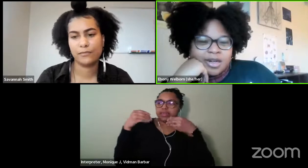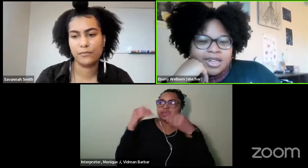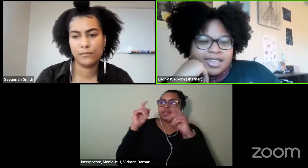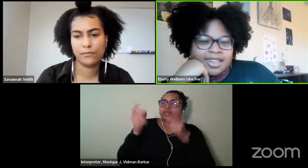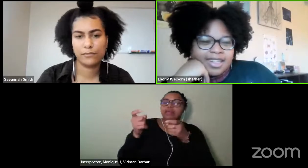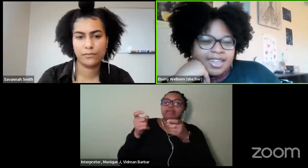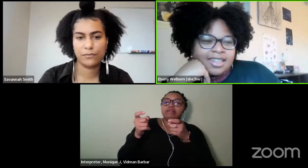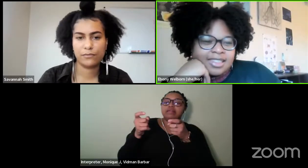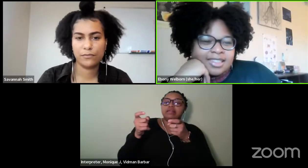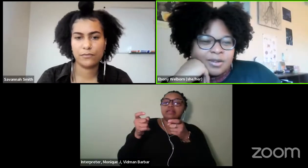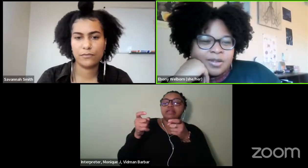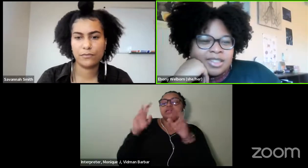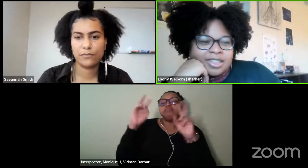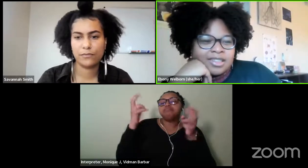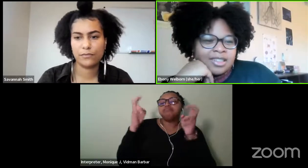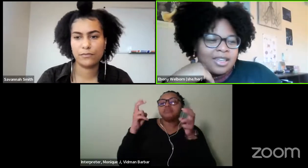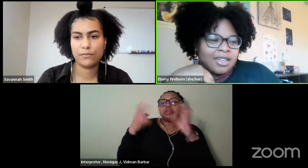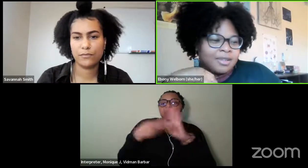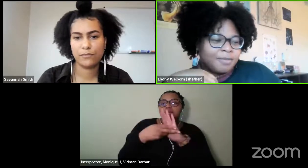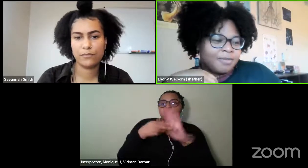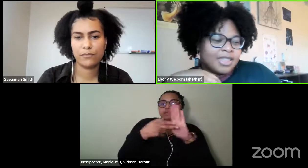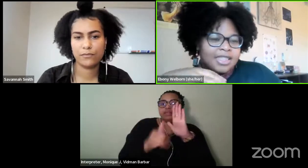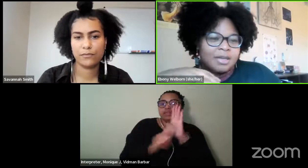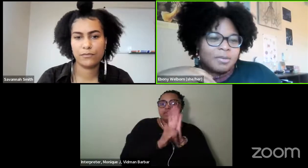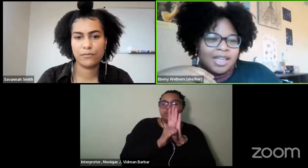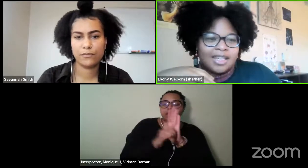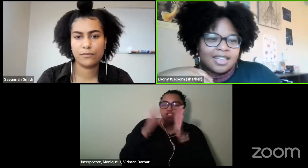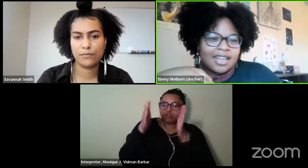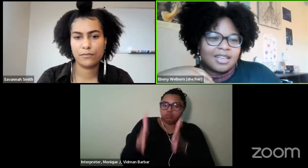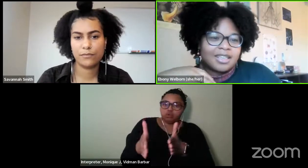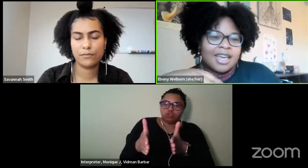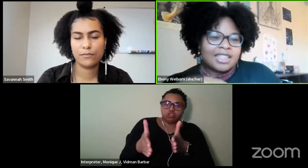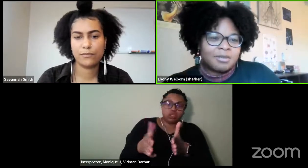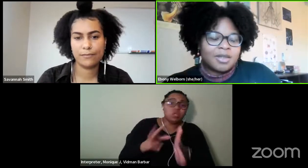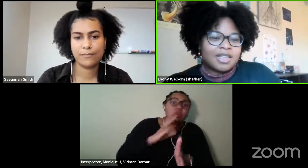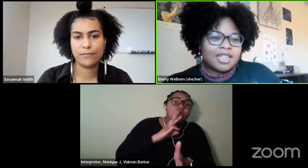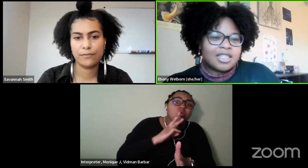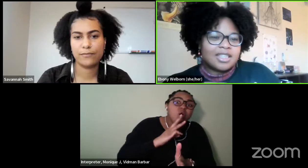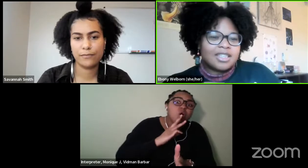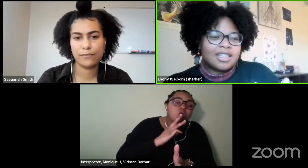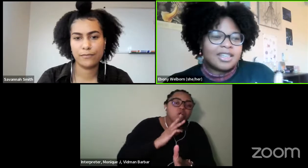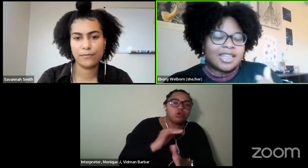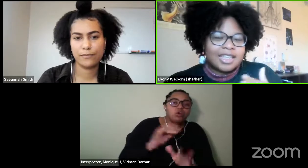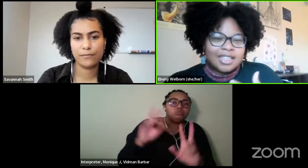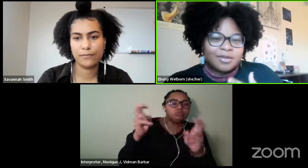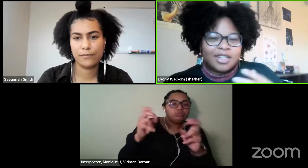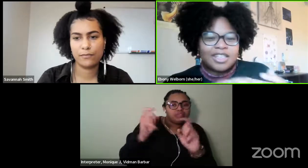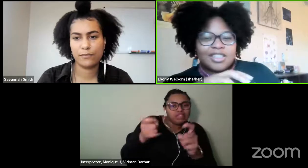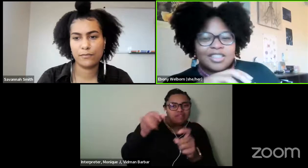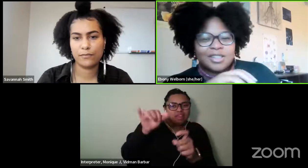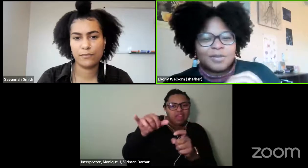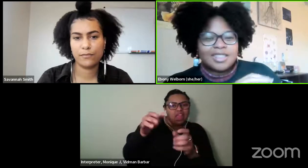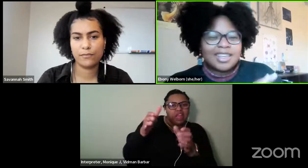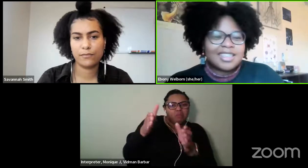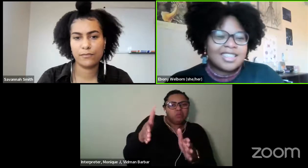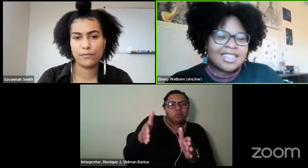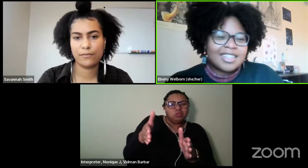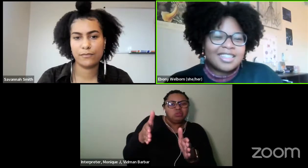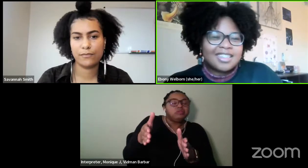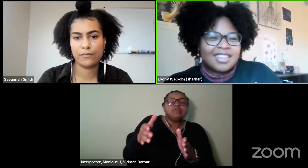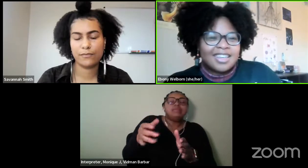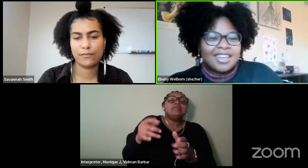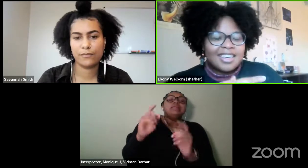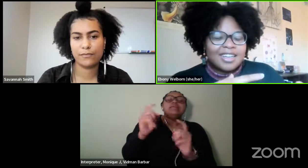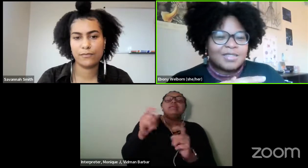personhood to water, like as its own sentient being, and like actually building this connected relationship. It's like it's